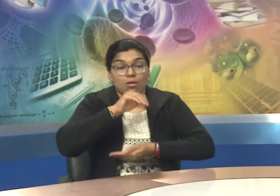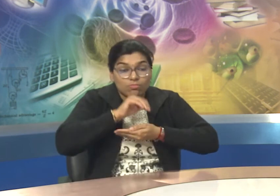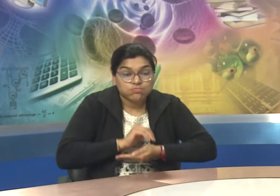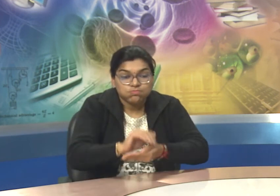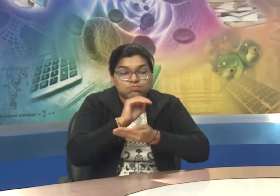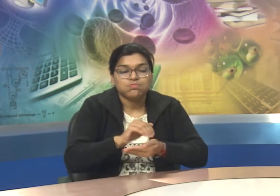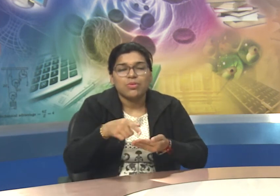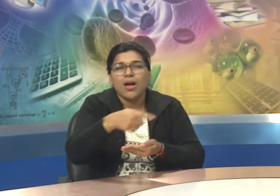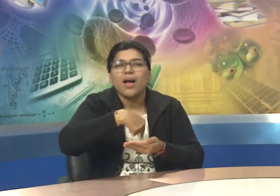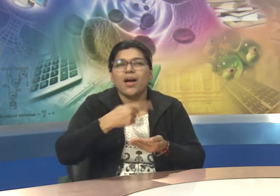domestic hen